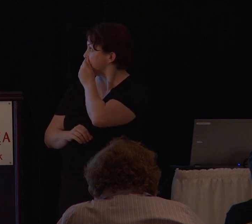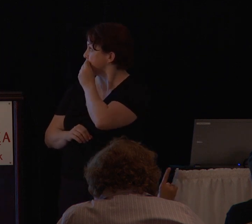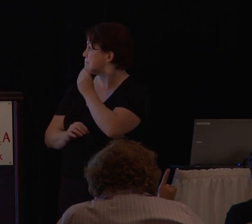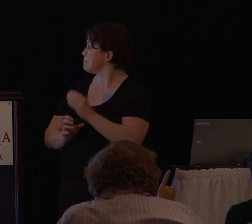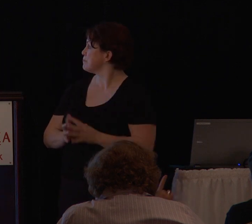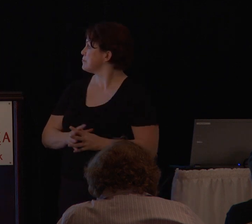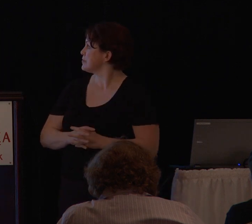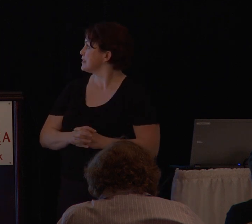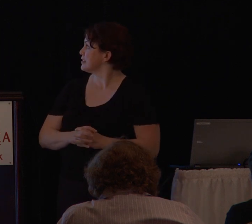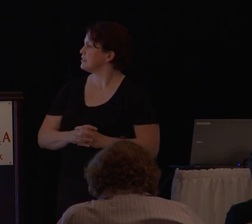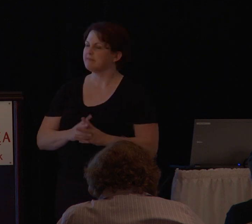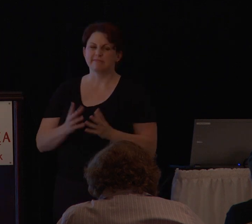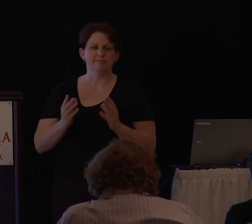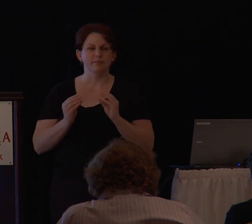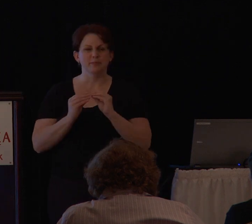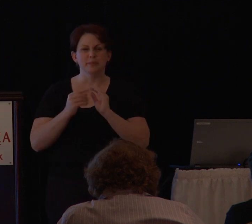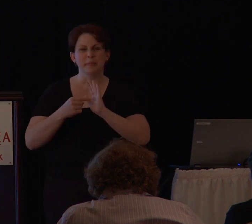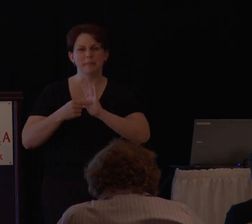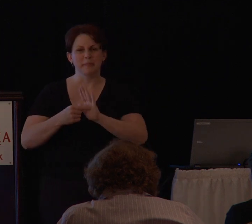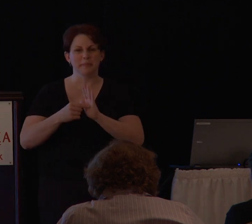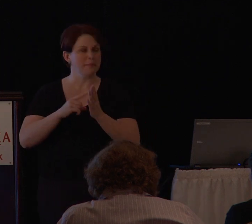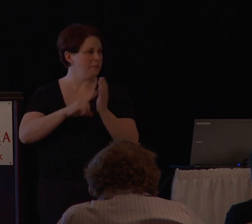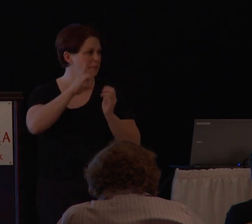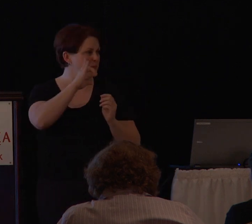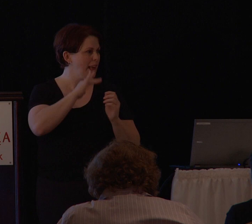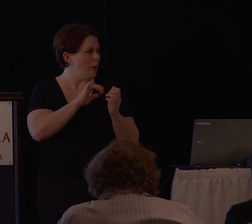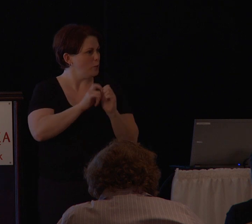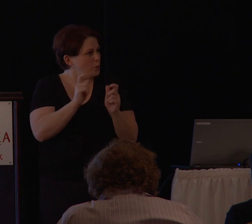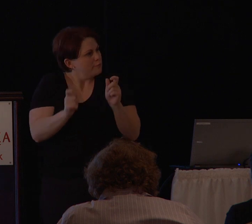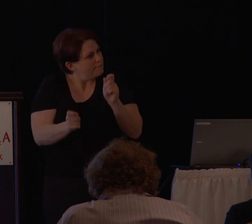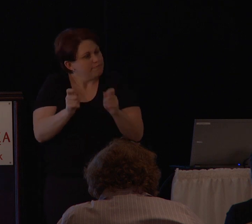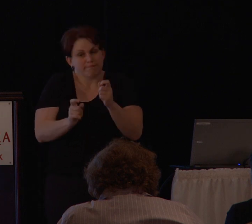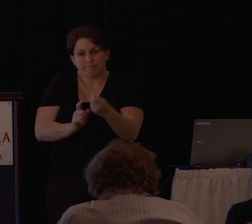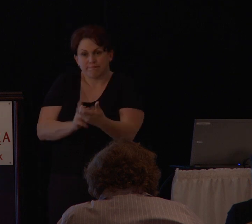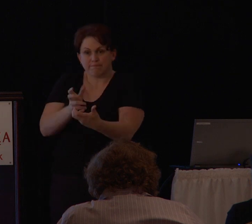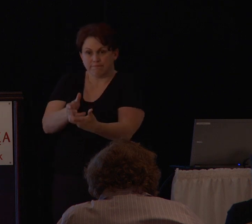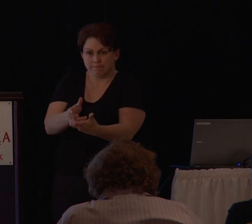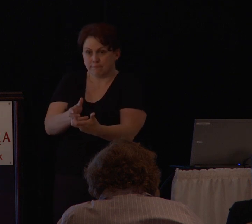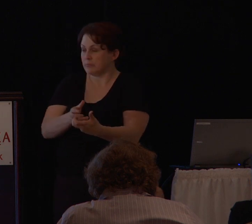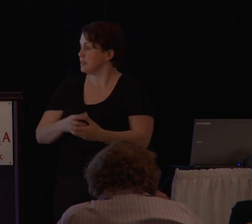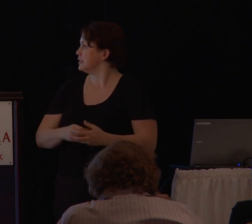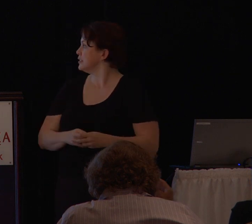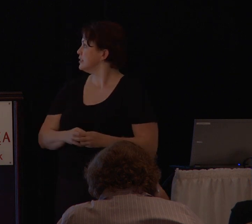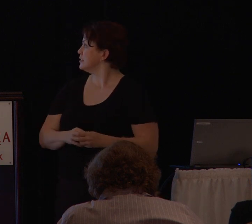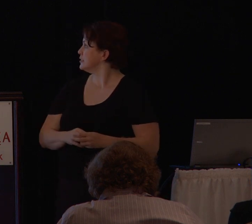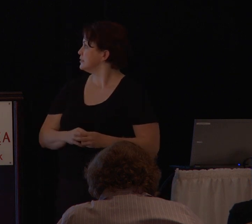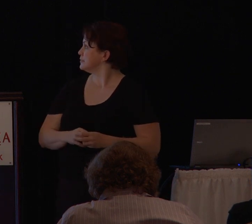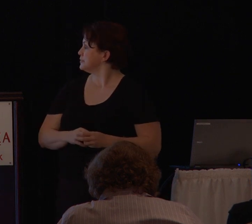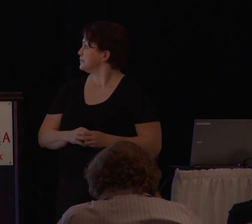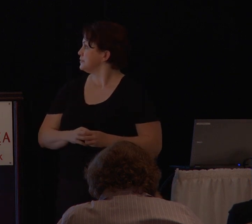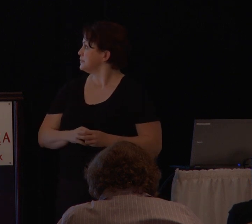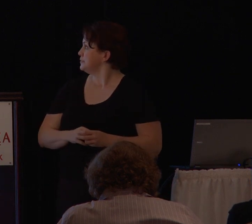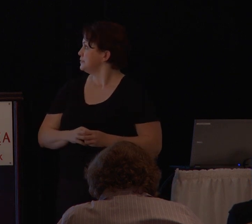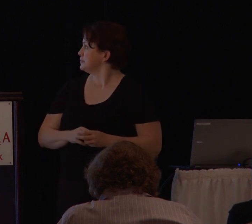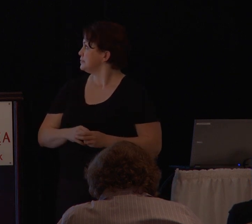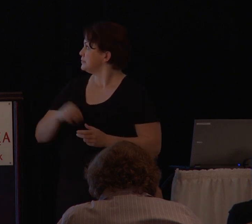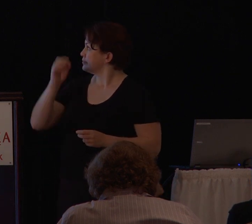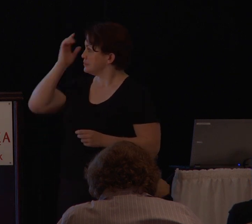And just a few more examples about tailored teaching methods that some of the teachers were describing to us.